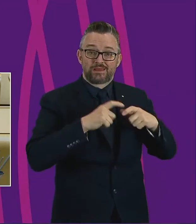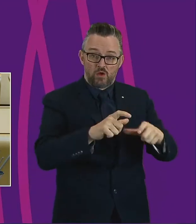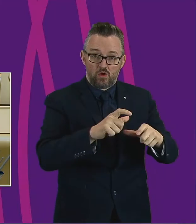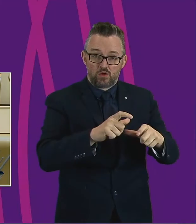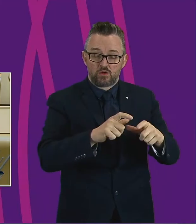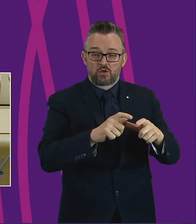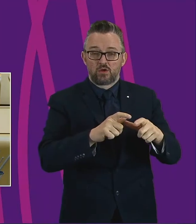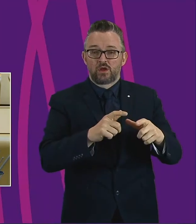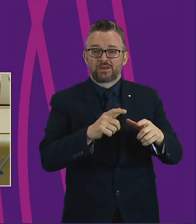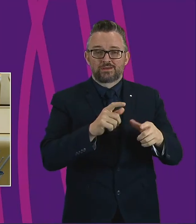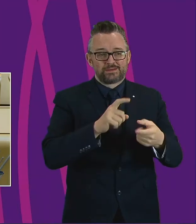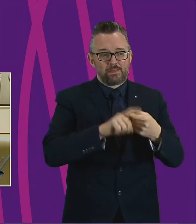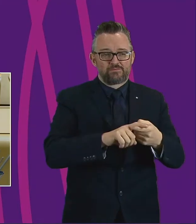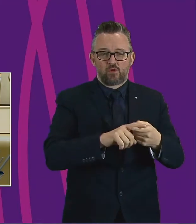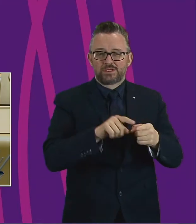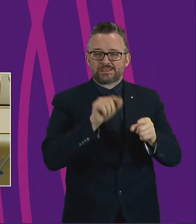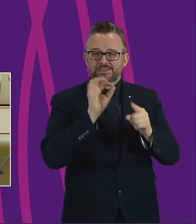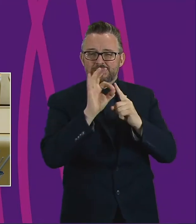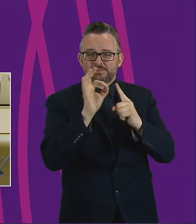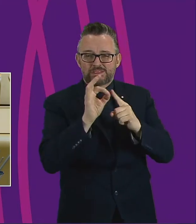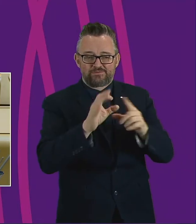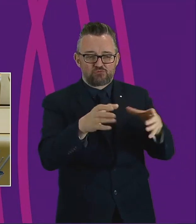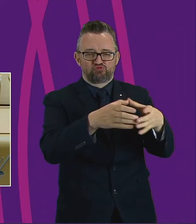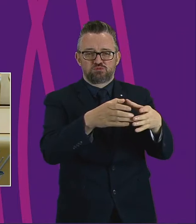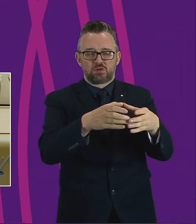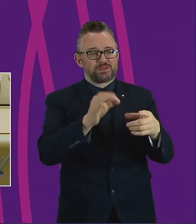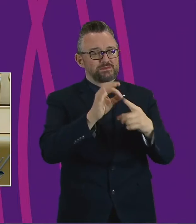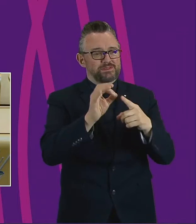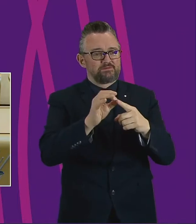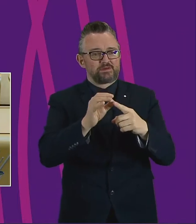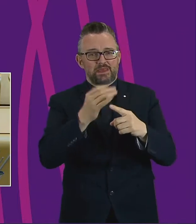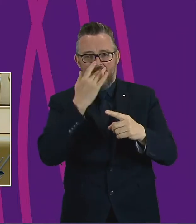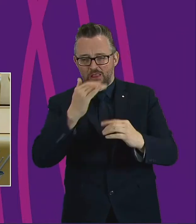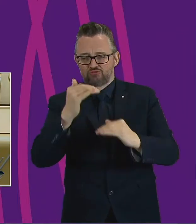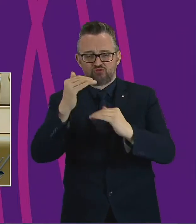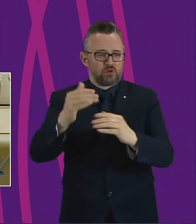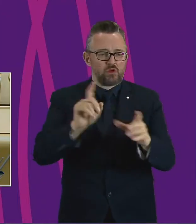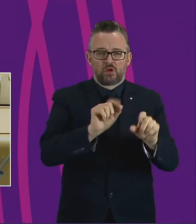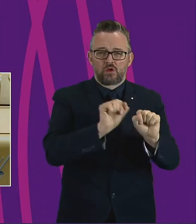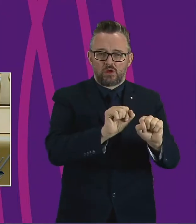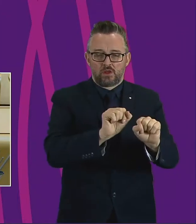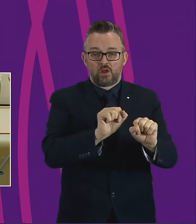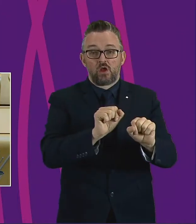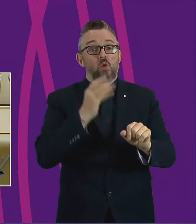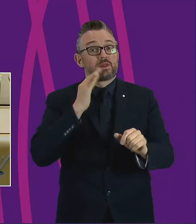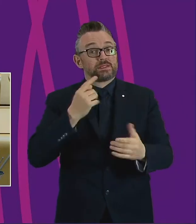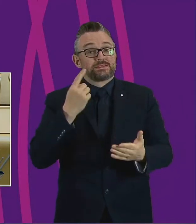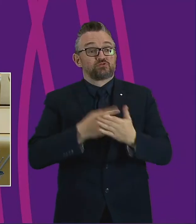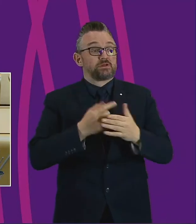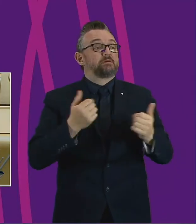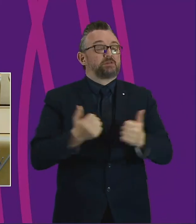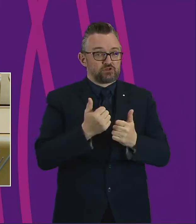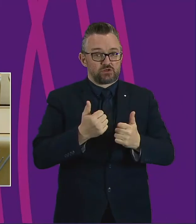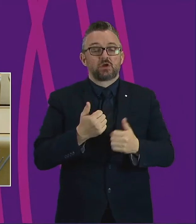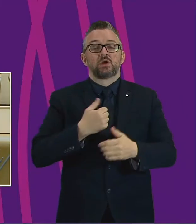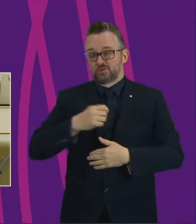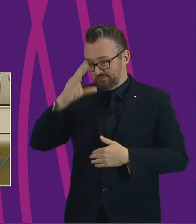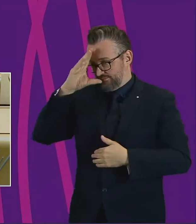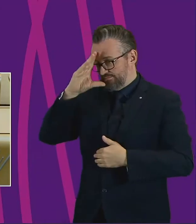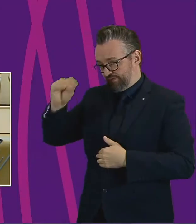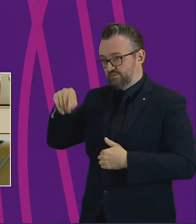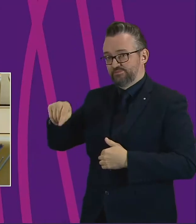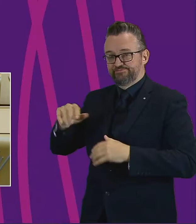for particular groups or not, whatever the options may be. And at that point, when we've made that decision, then I will, of course, advise